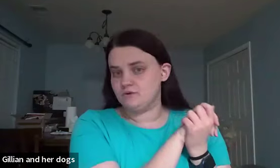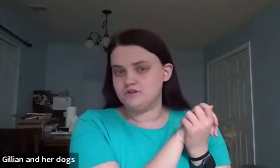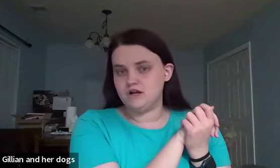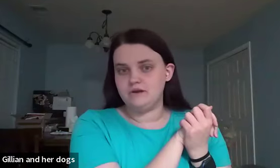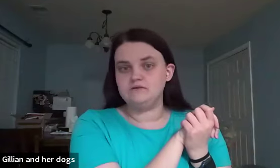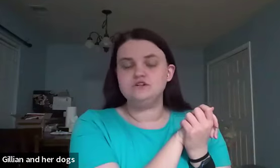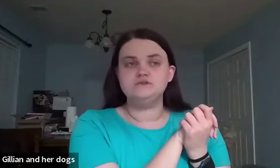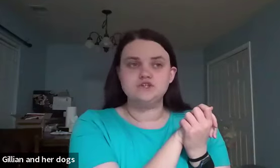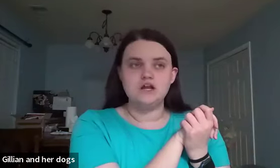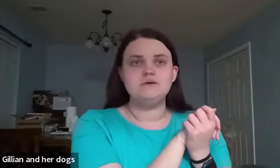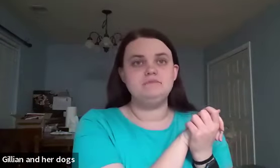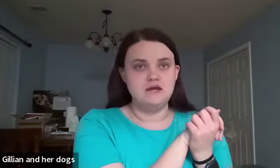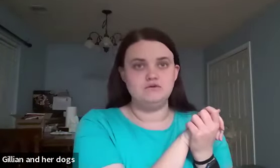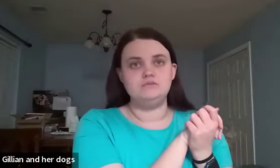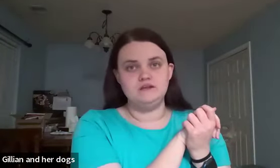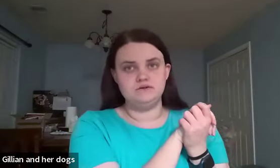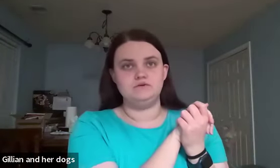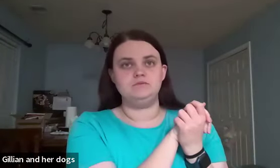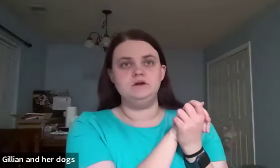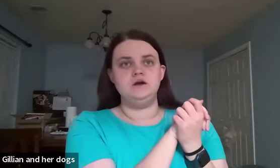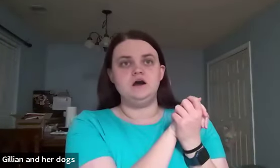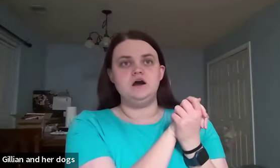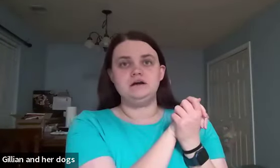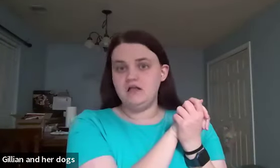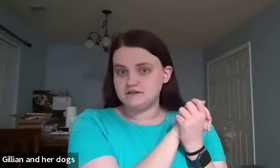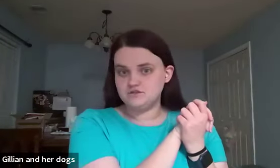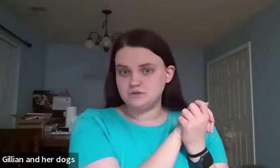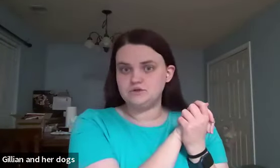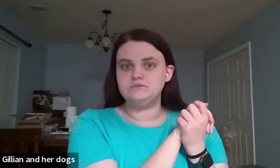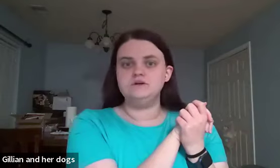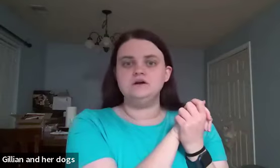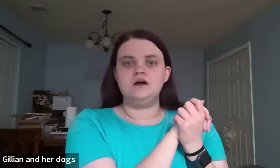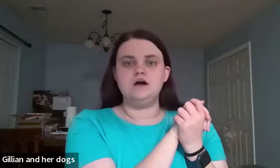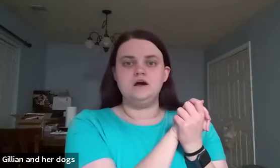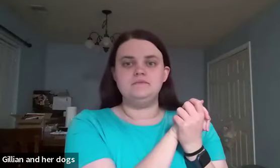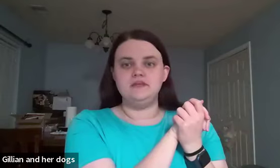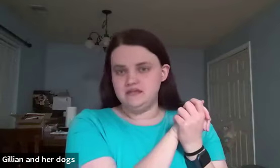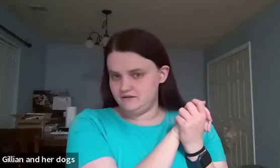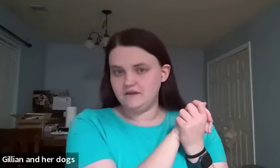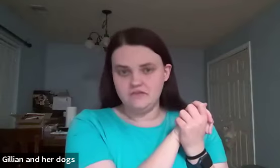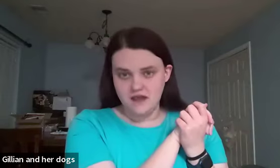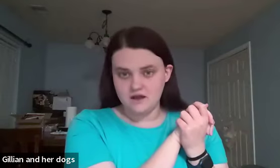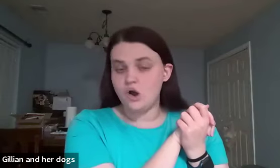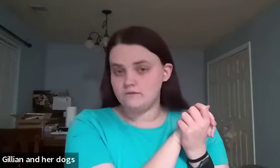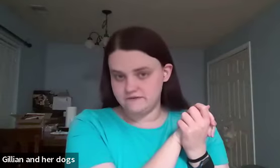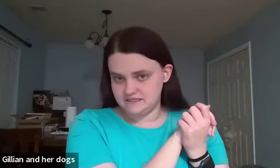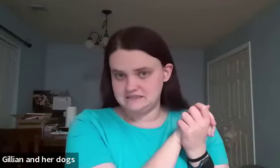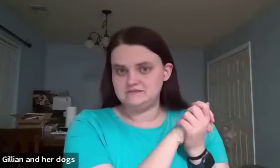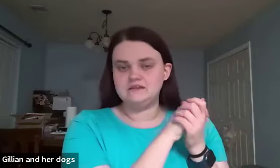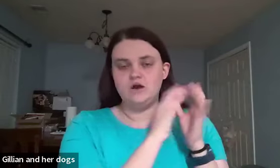of room you're talking about. So if you're talking about a bedroom, living room, a classroom, Anything like that. Office, they